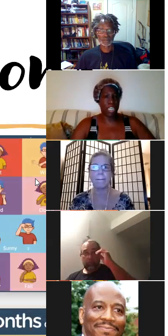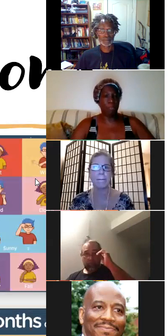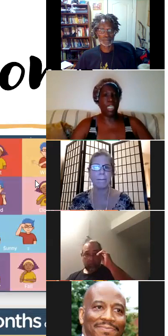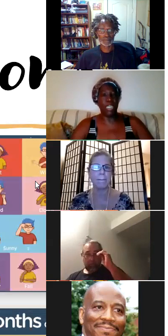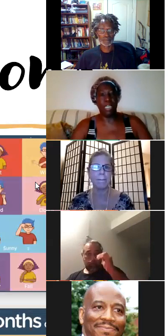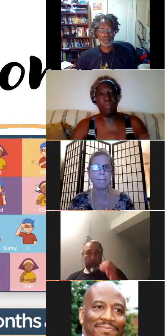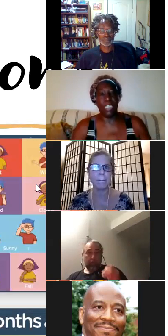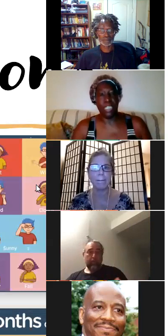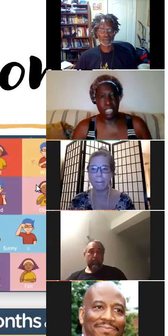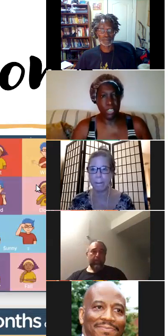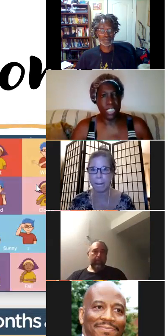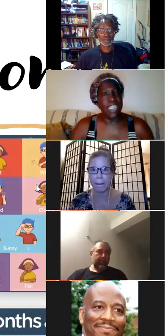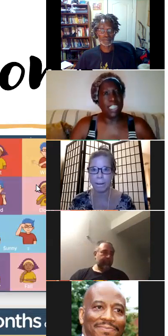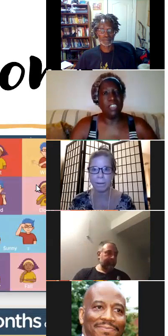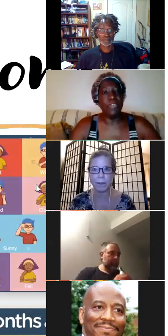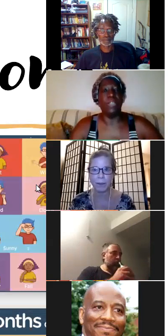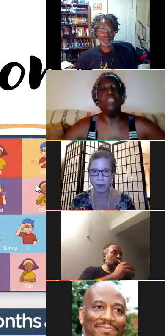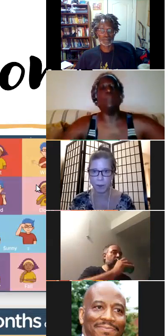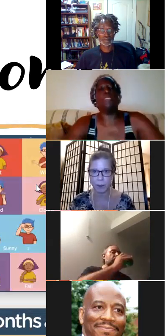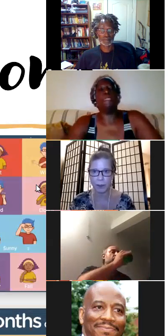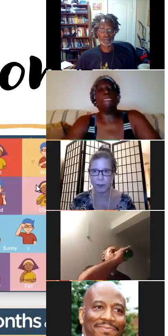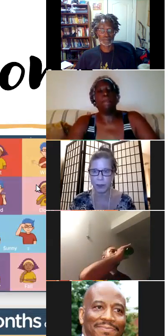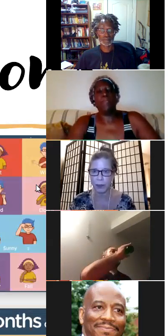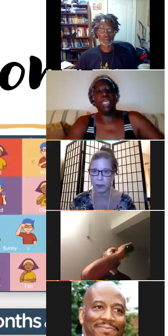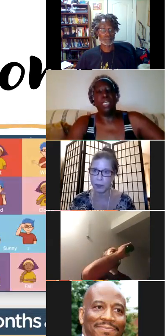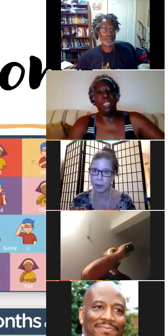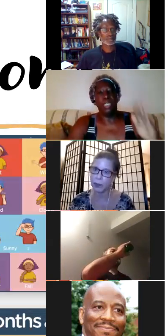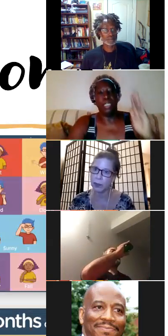put it here, but I'm gonna show you seasons first.